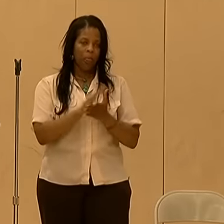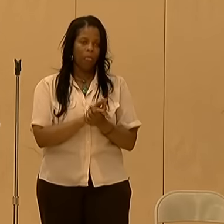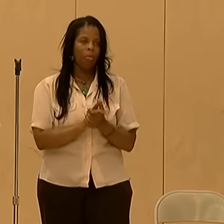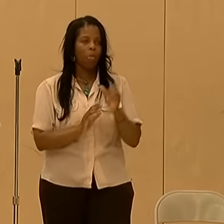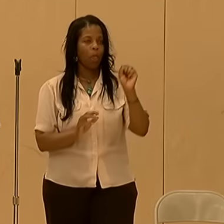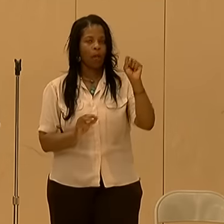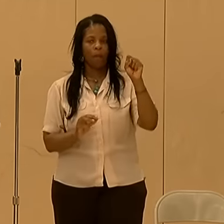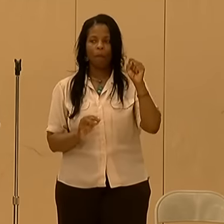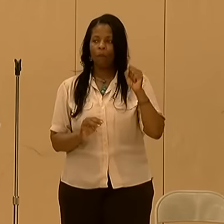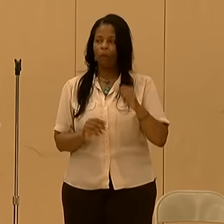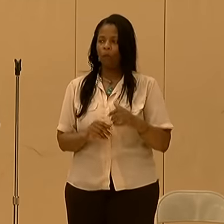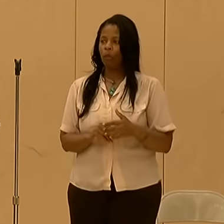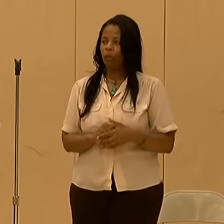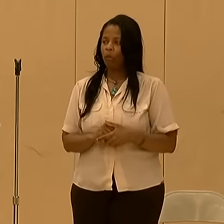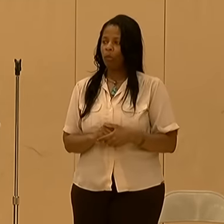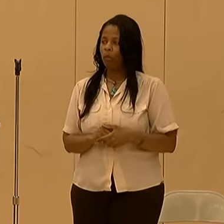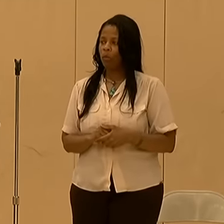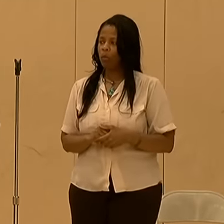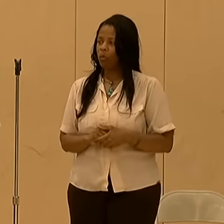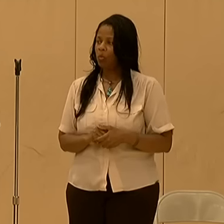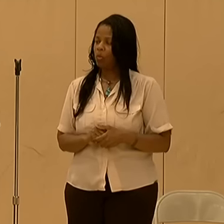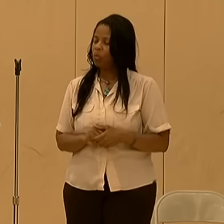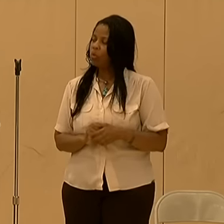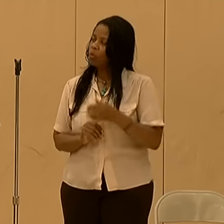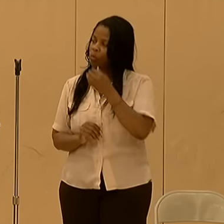Yes, please.